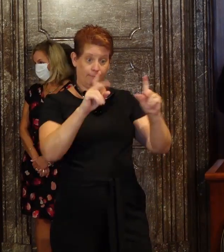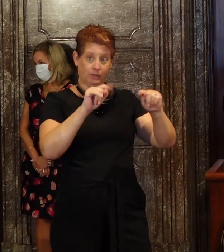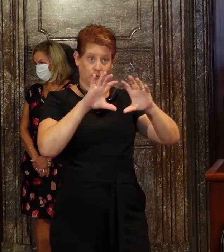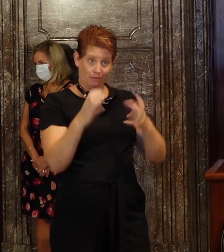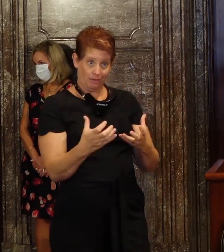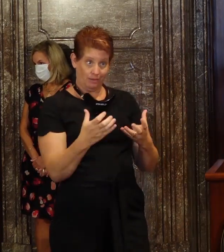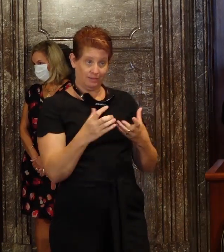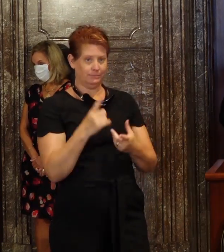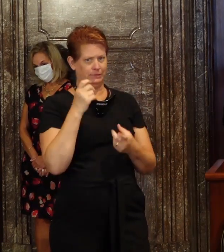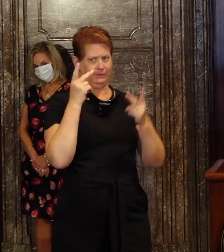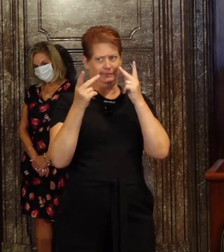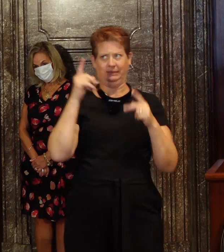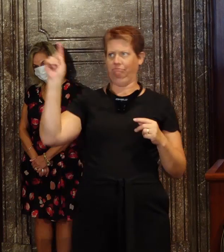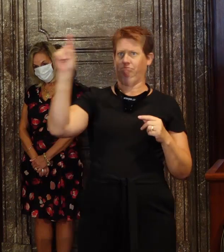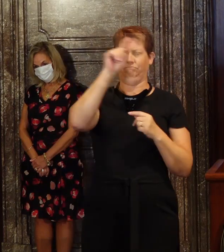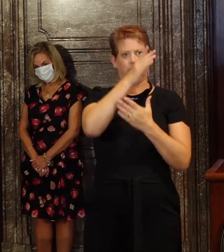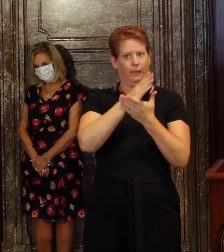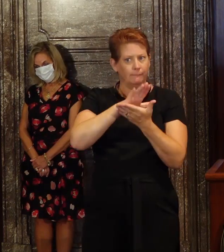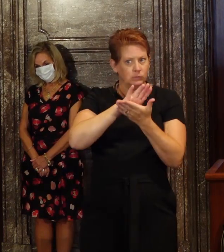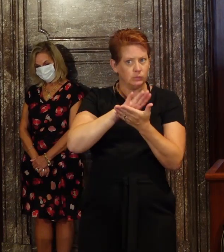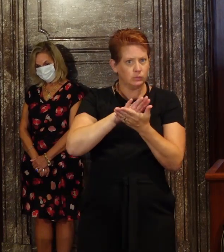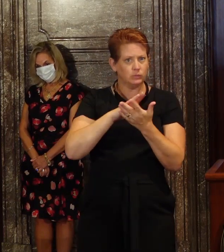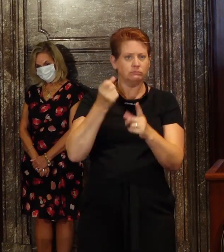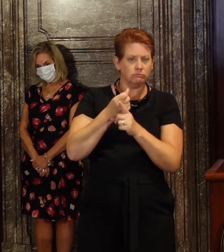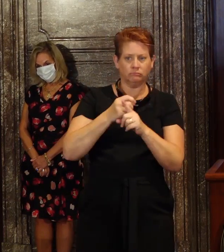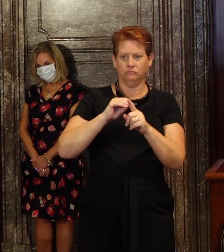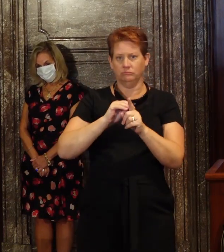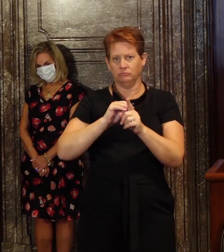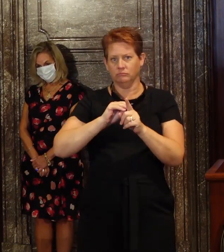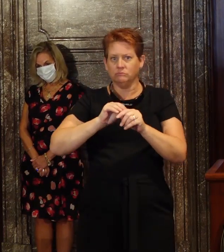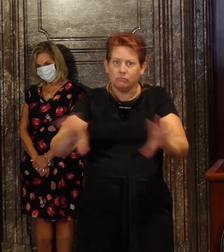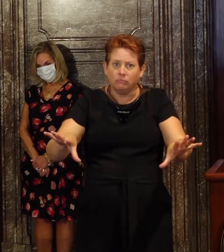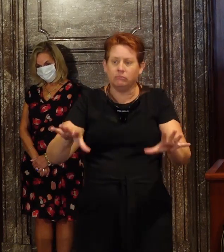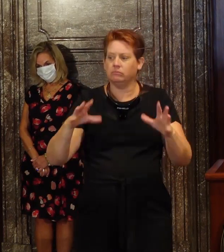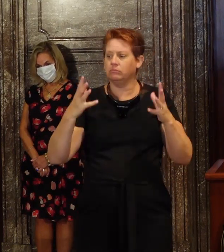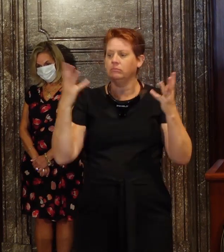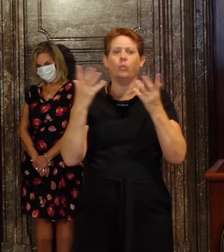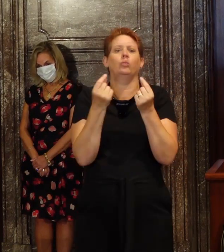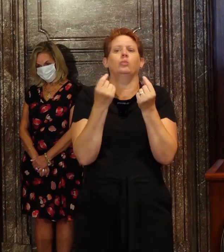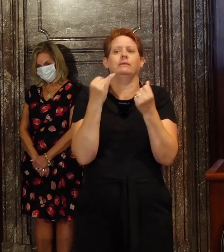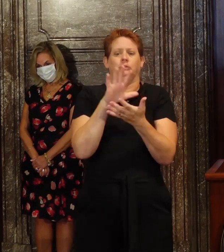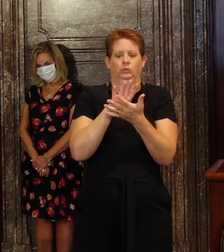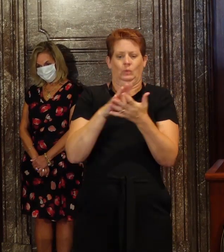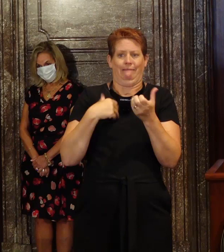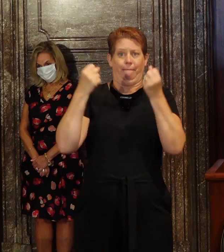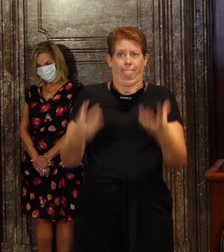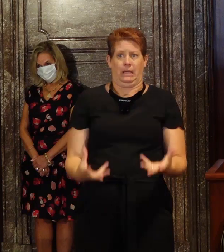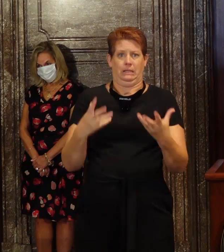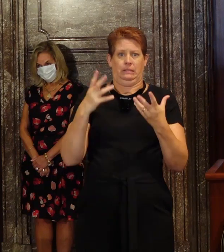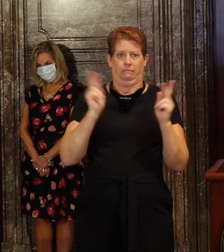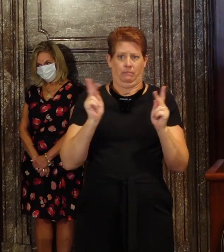other states where there have been outbreaks in certain schools, and what's your plan if schools start to have lots of cases within their